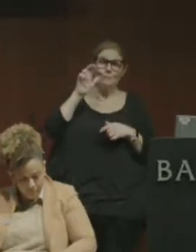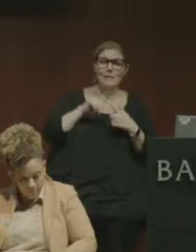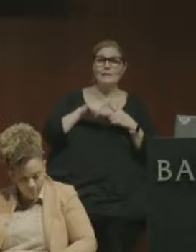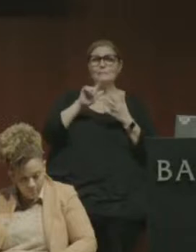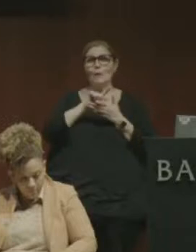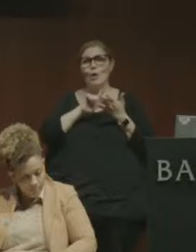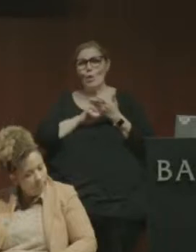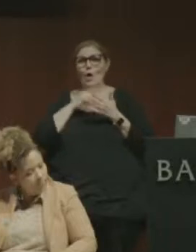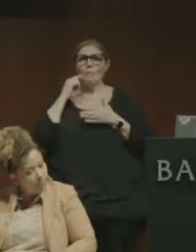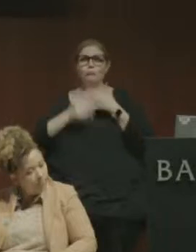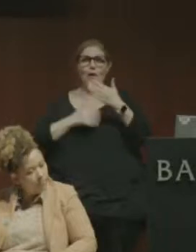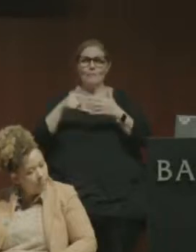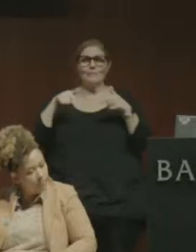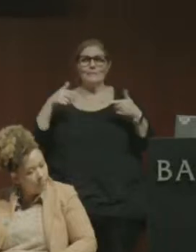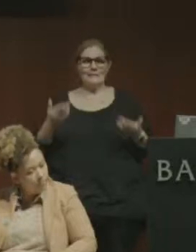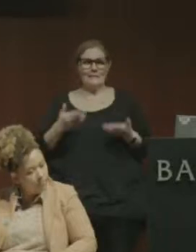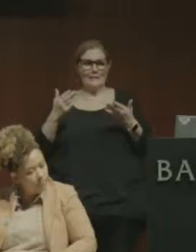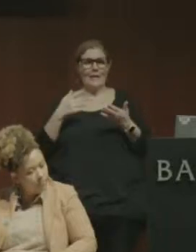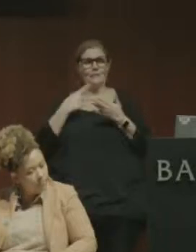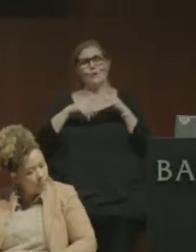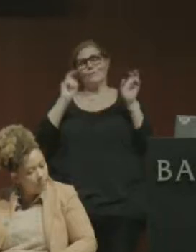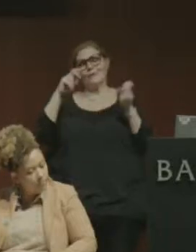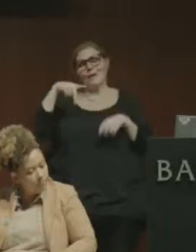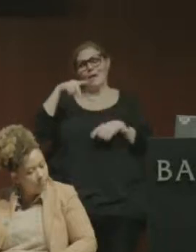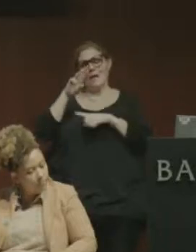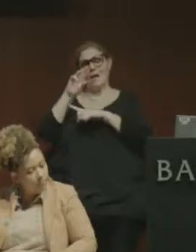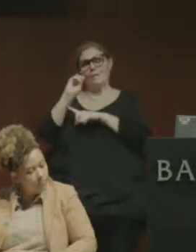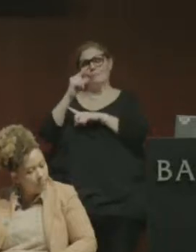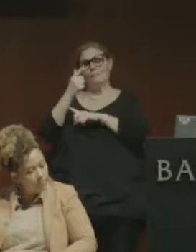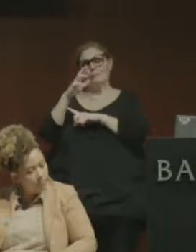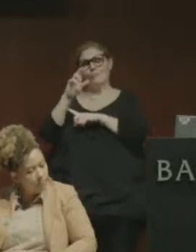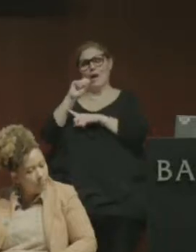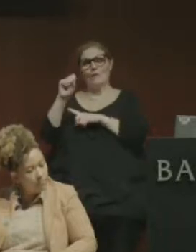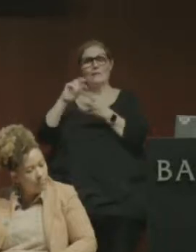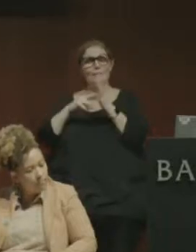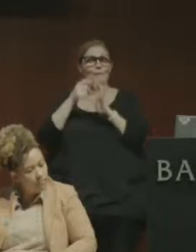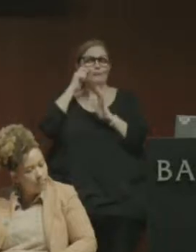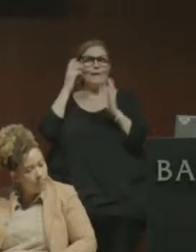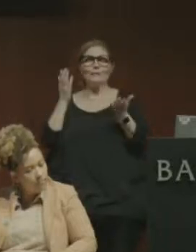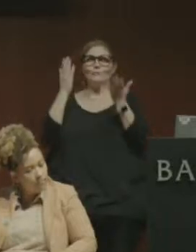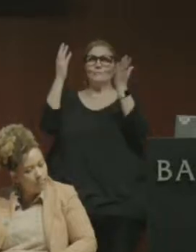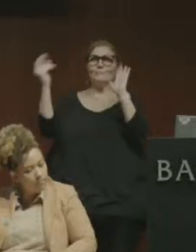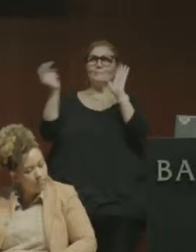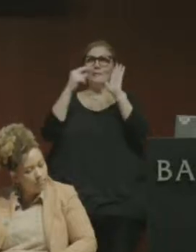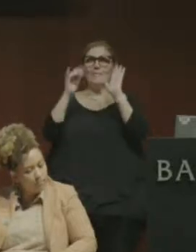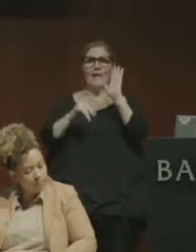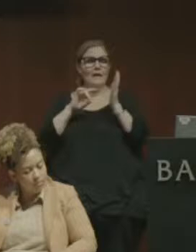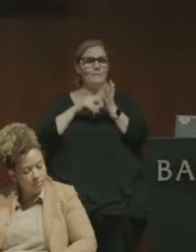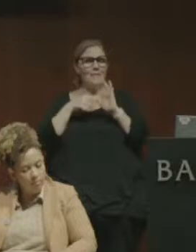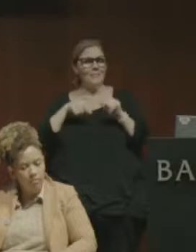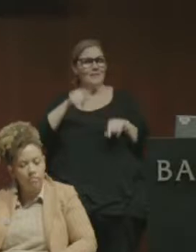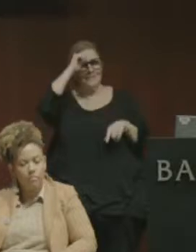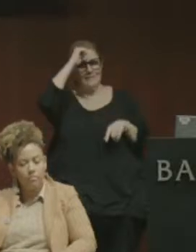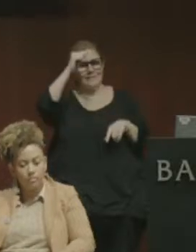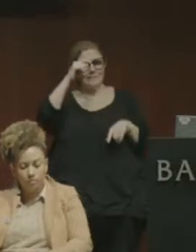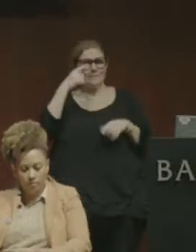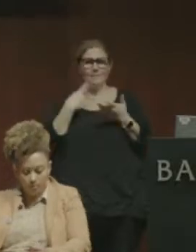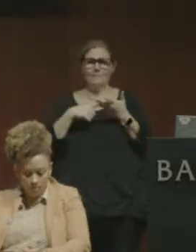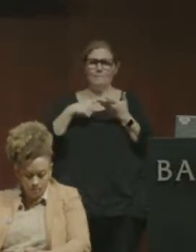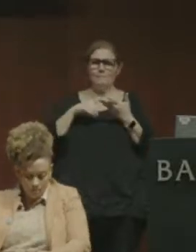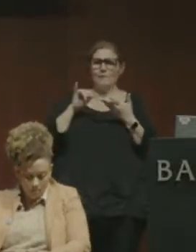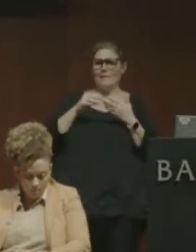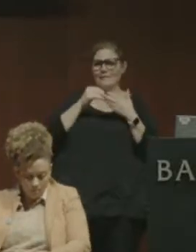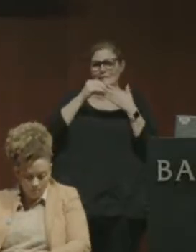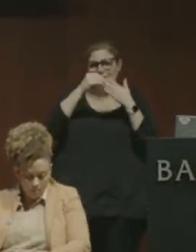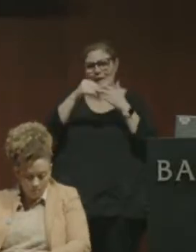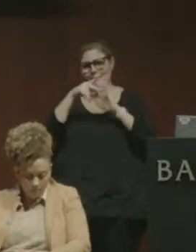progress, and here I would encourage you to read Progress as Racial Uplift, these kind of theories became guiding